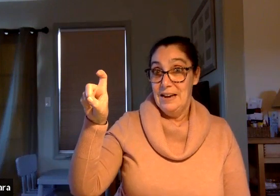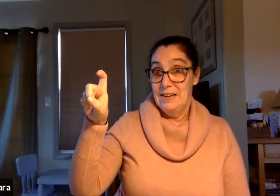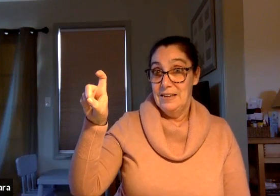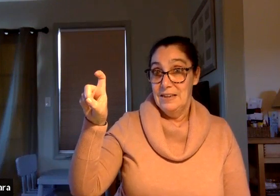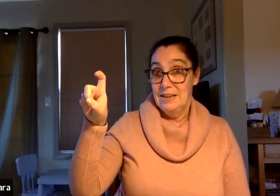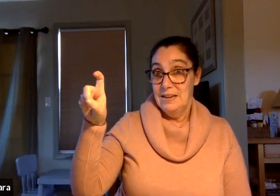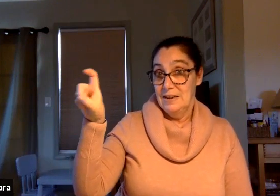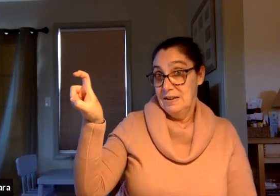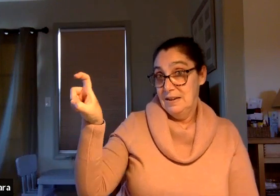X,